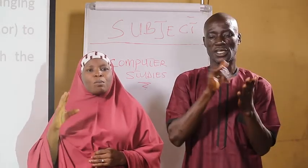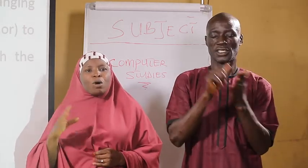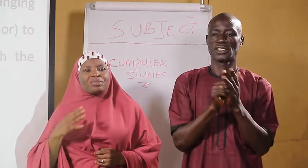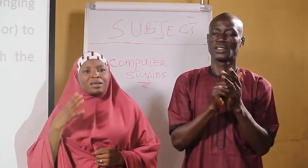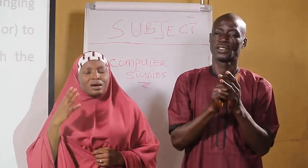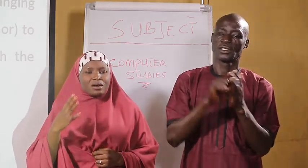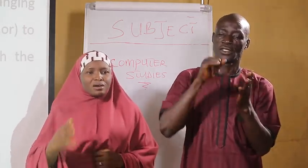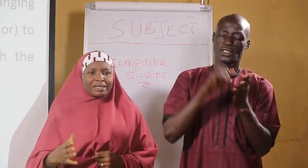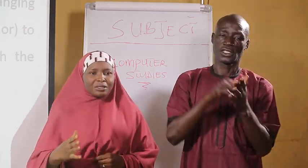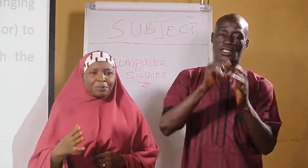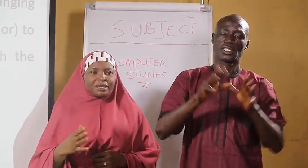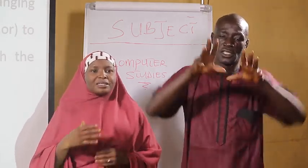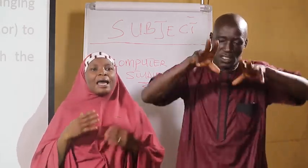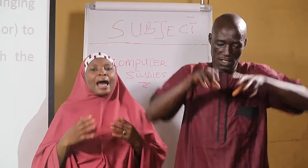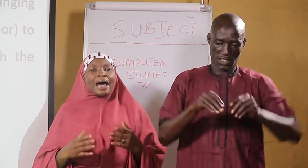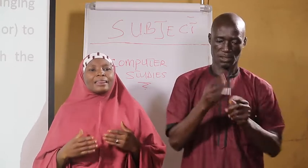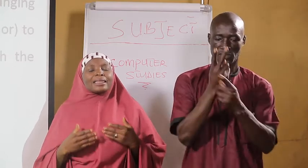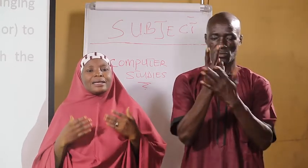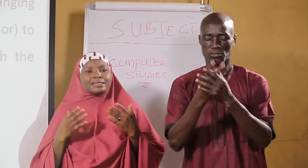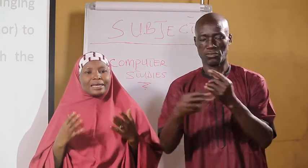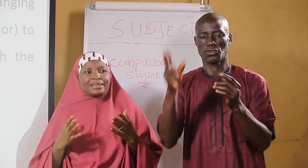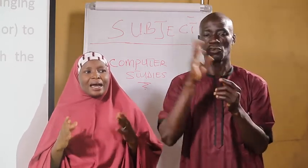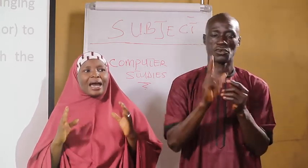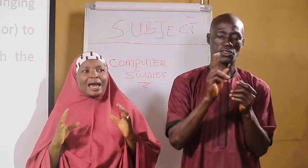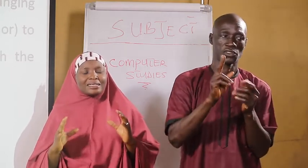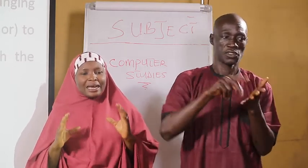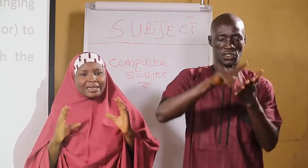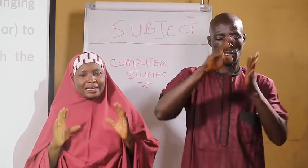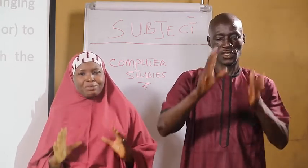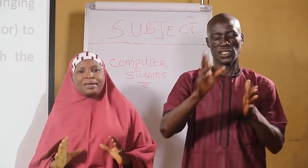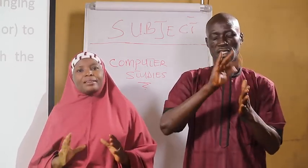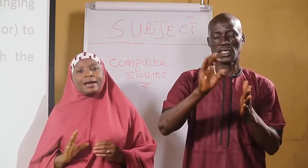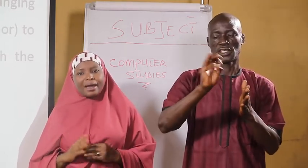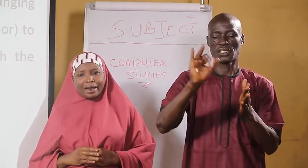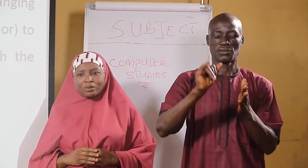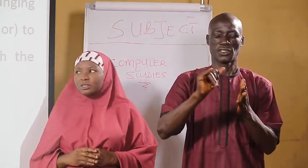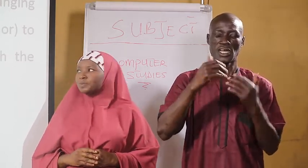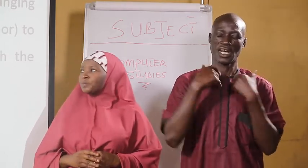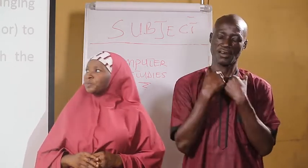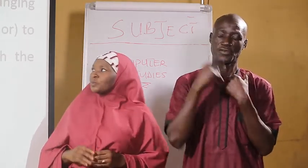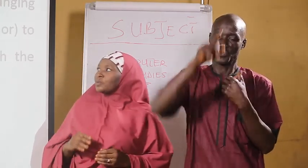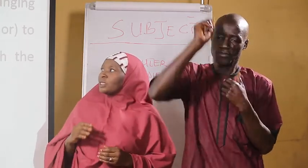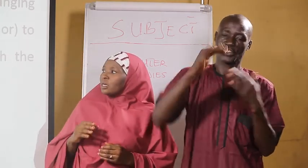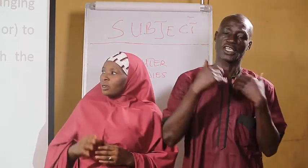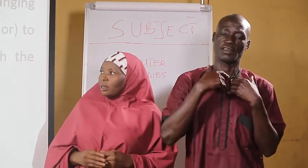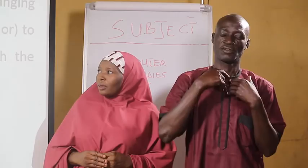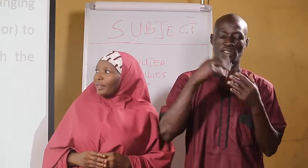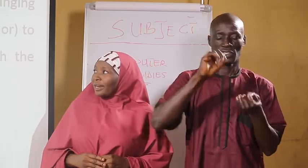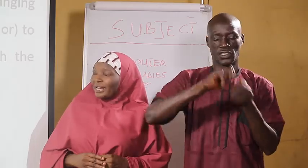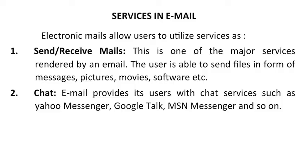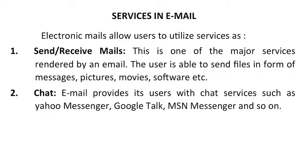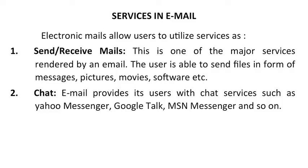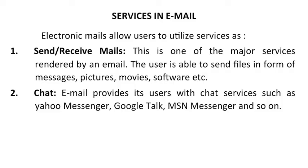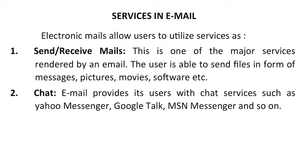except both the recipient and the sender has an email account.